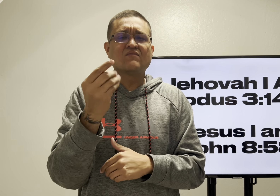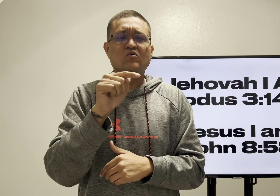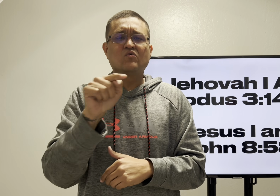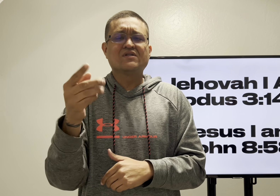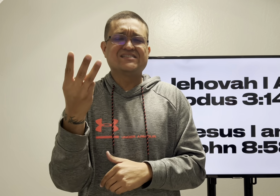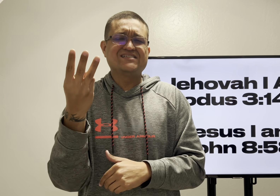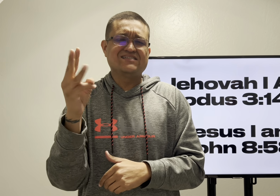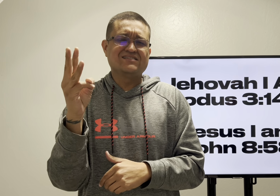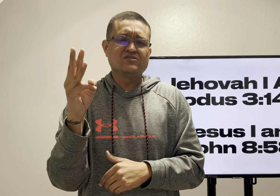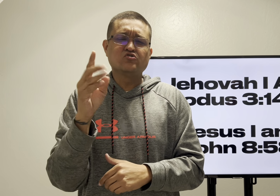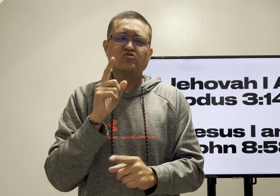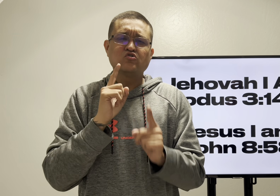Exodus 3, 14 through